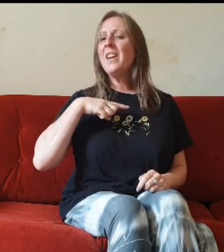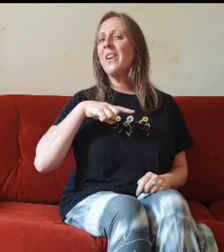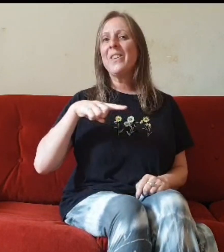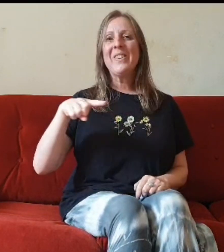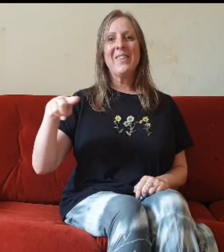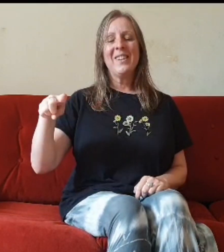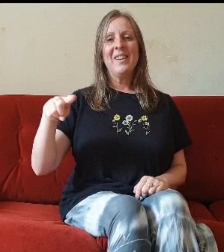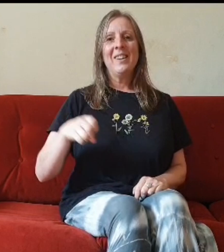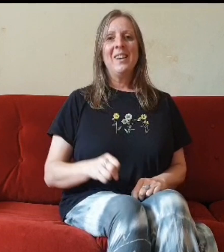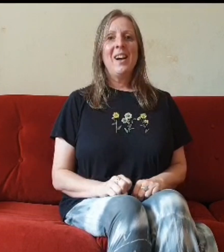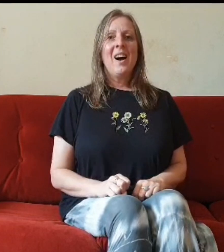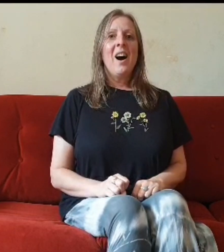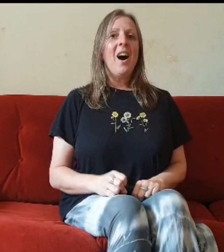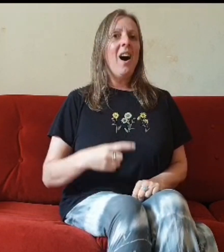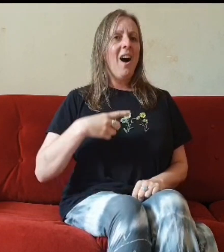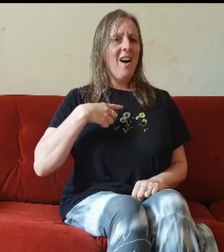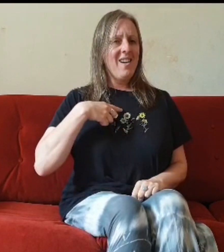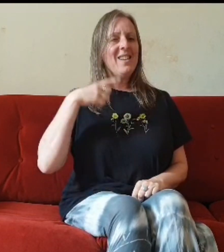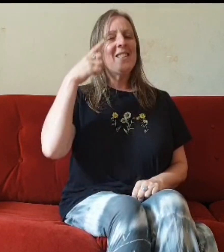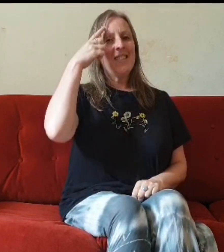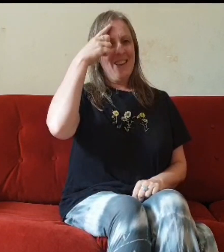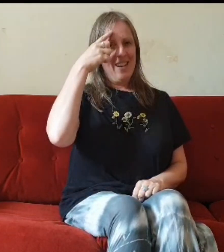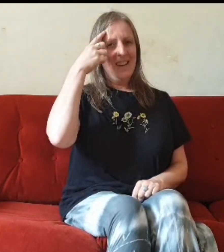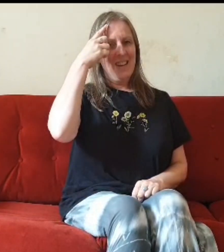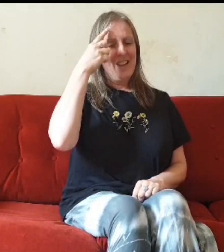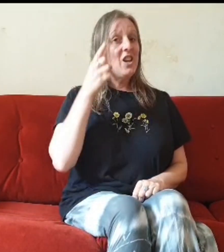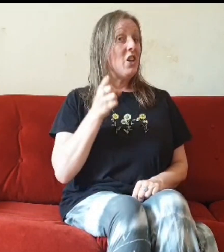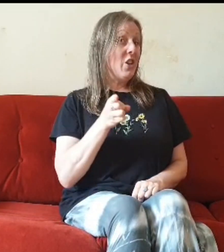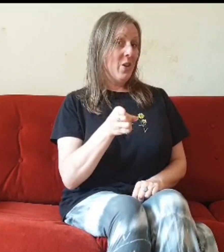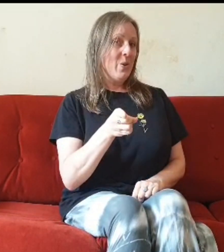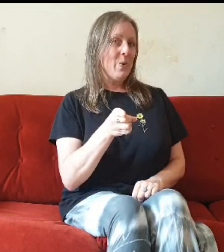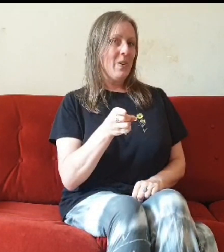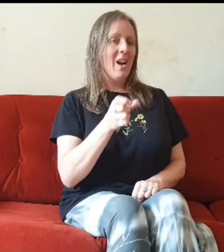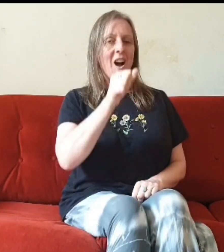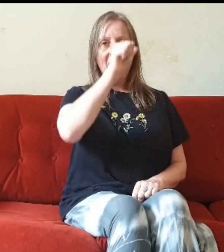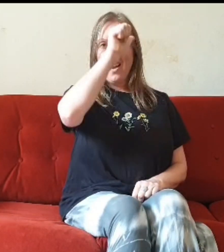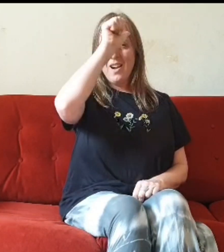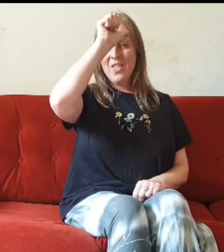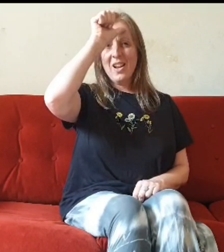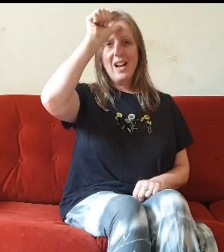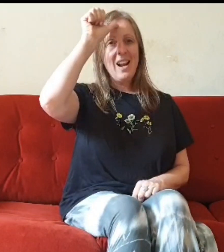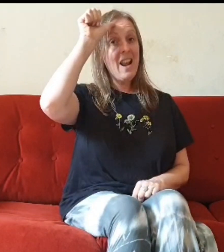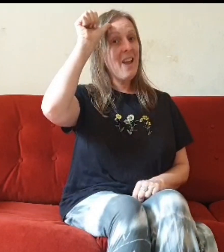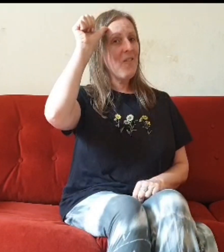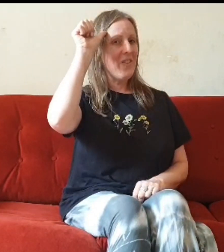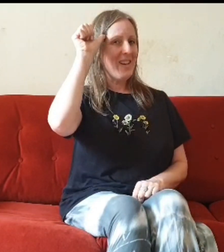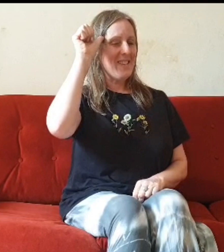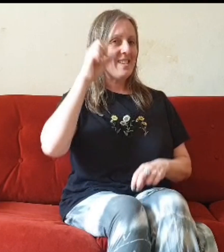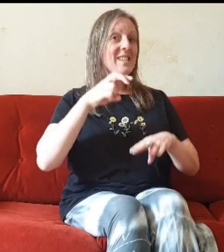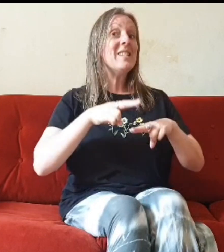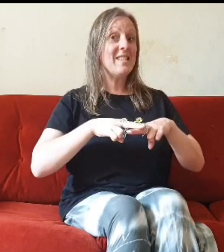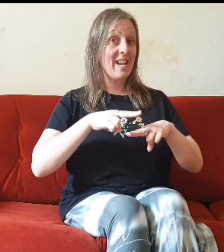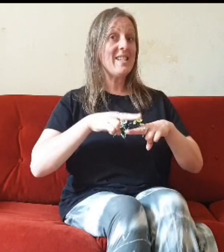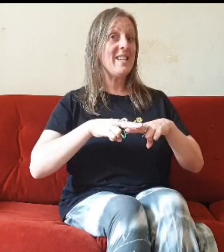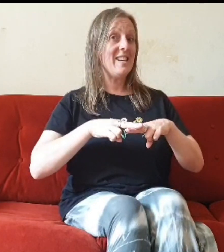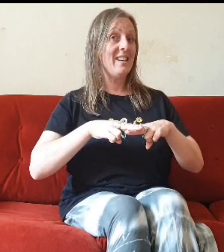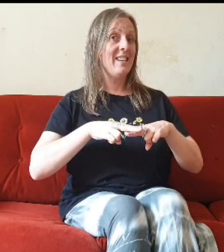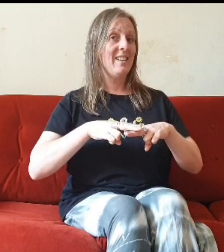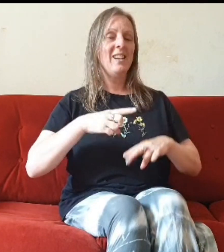go. I think you are the cleverest daddy